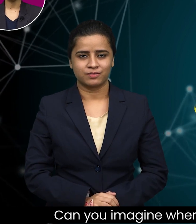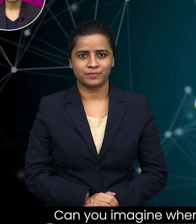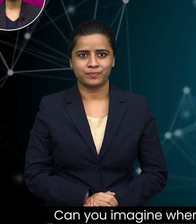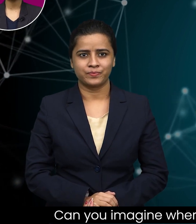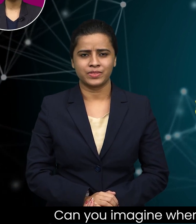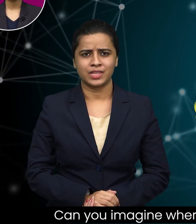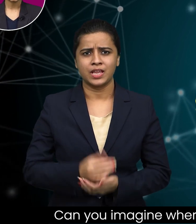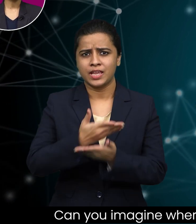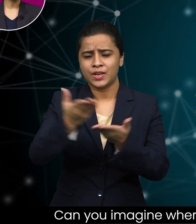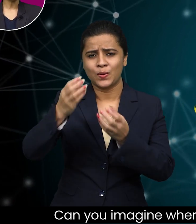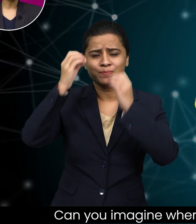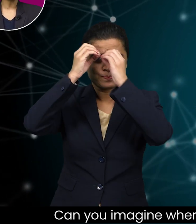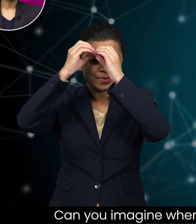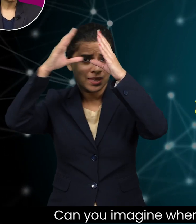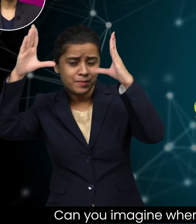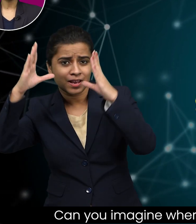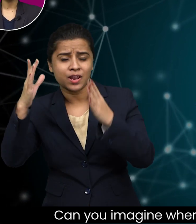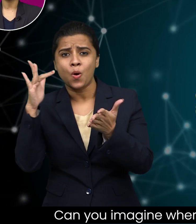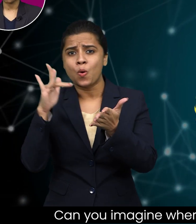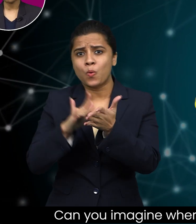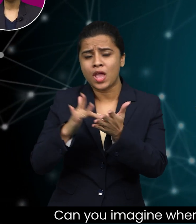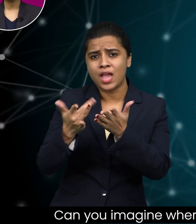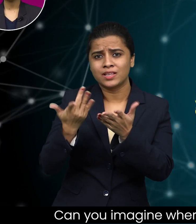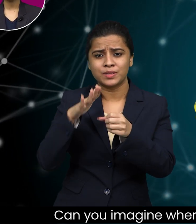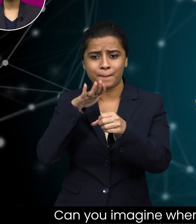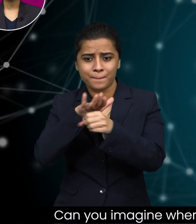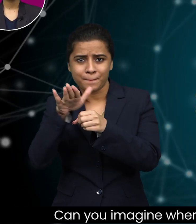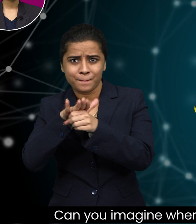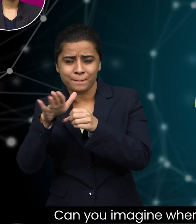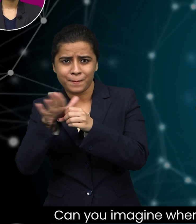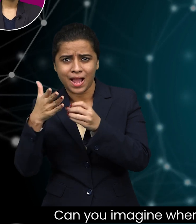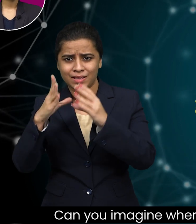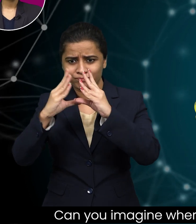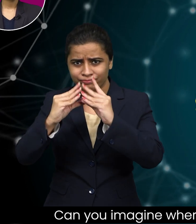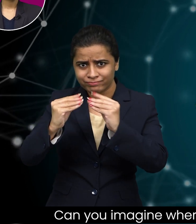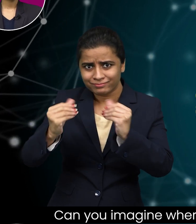Can you imagine, where does the matter of wood go?